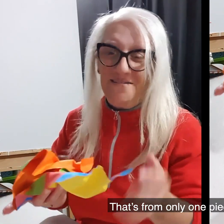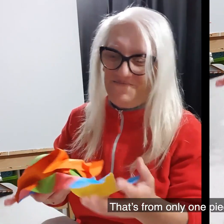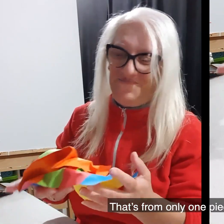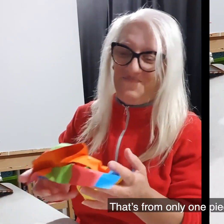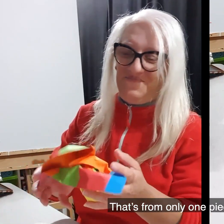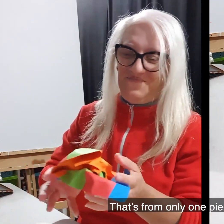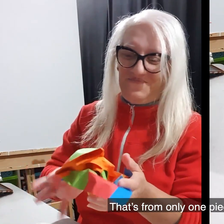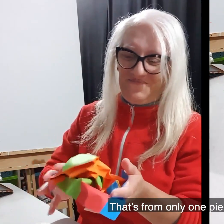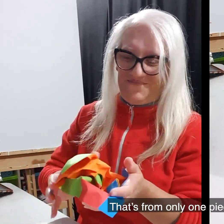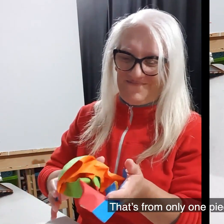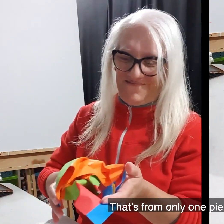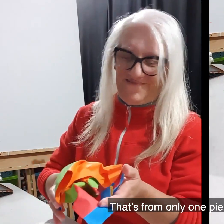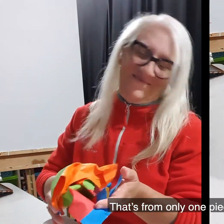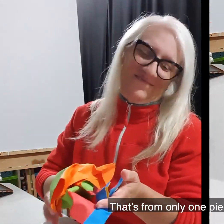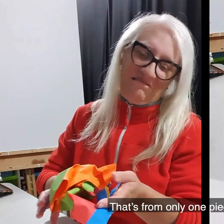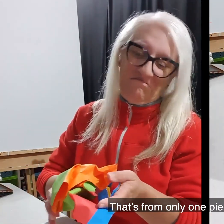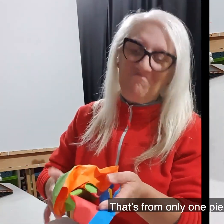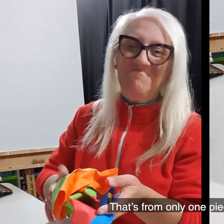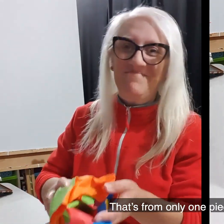That's from only one piece of blue paper.